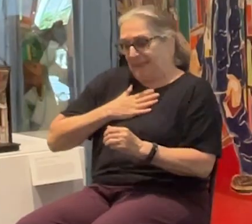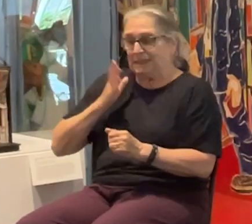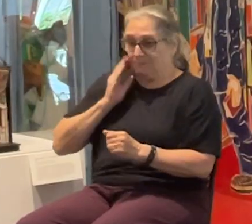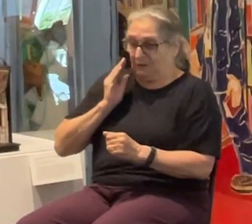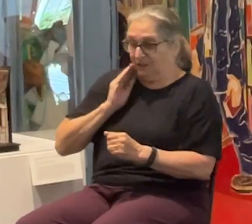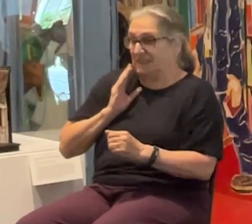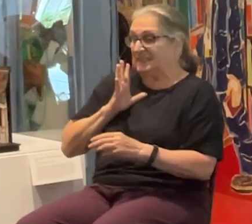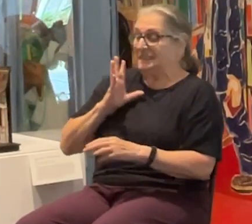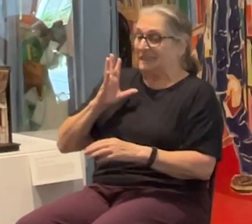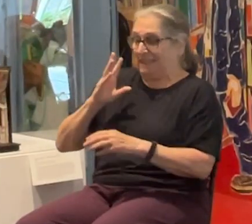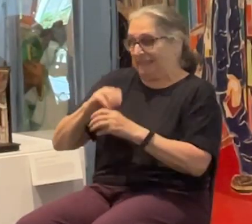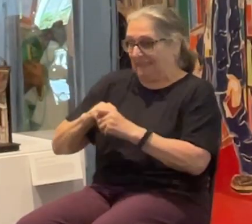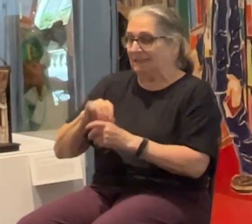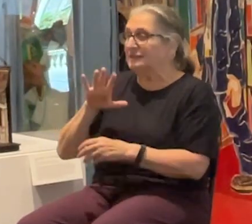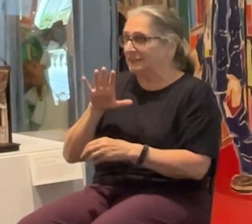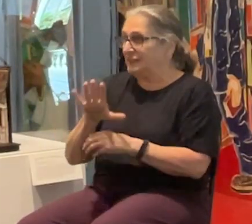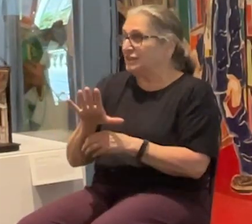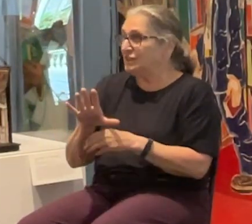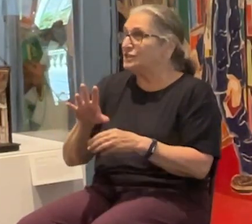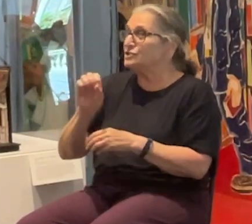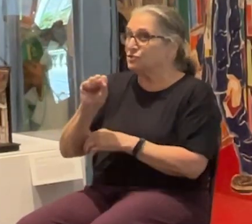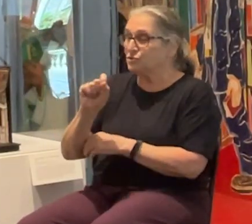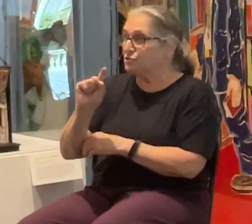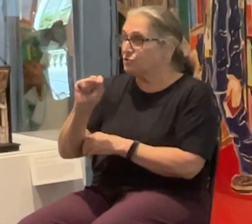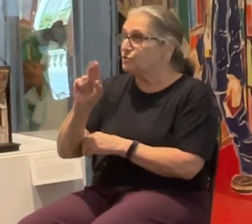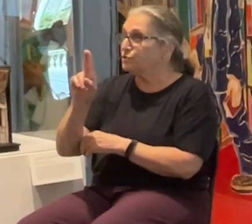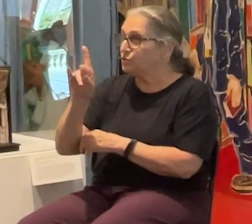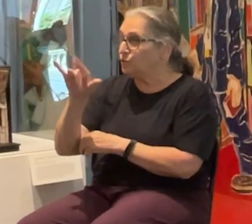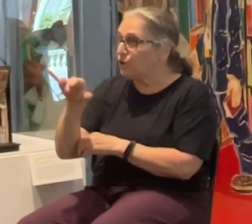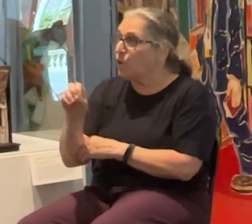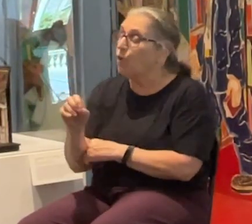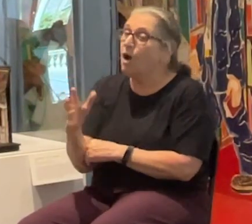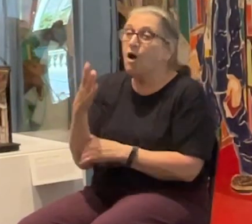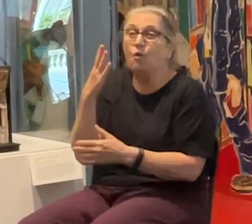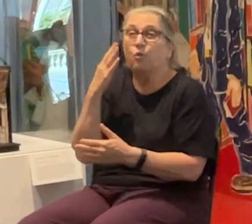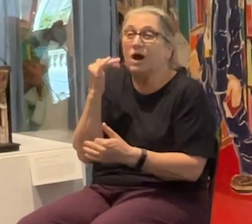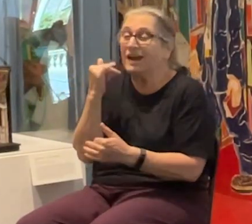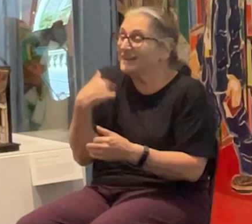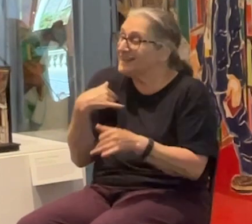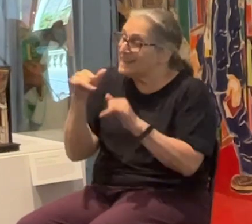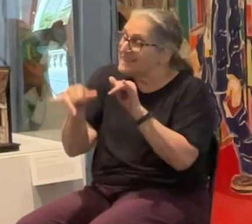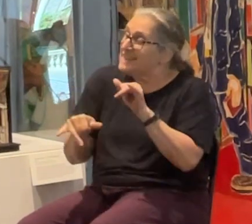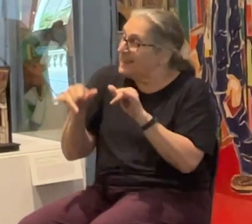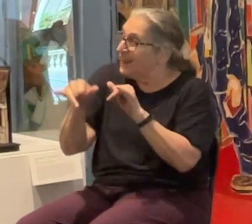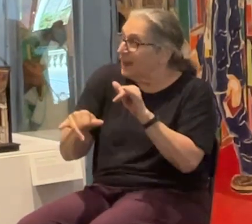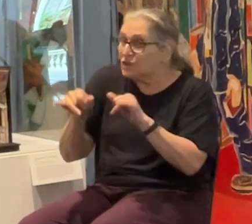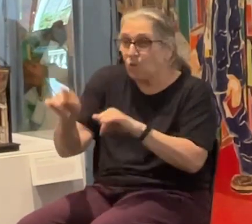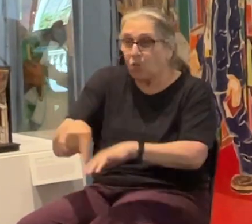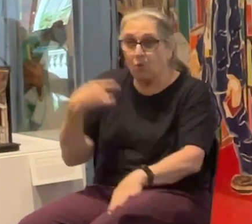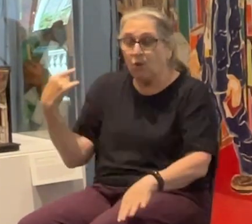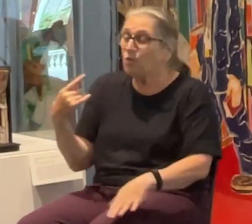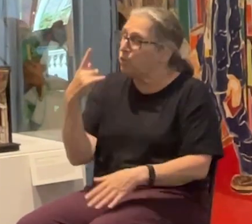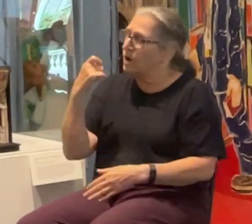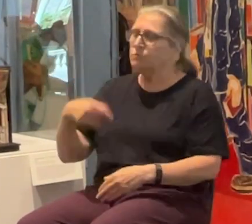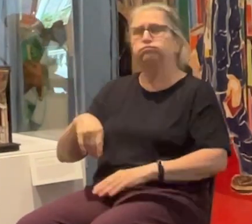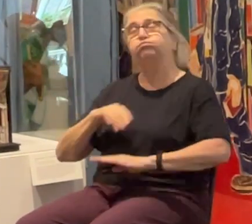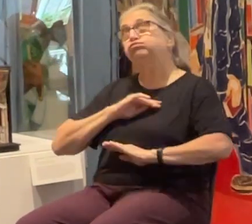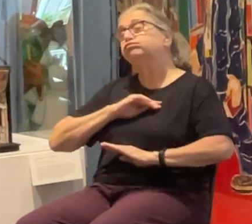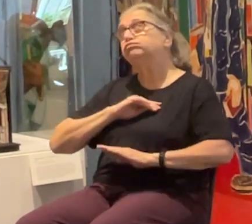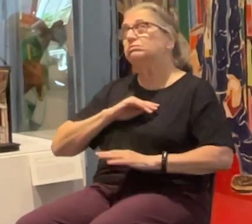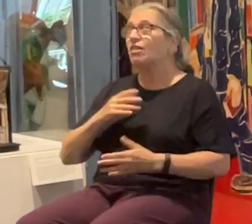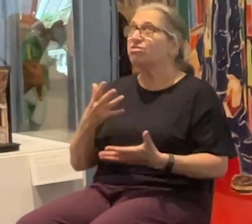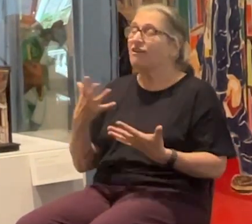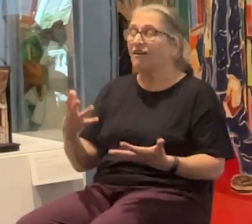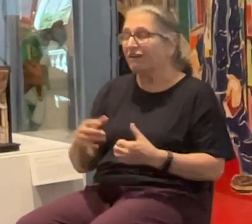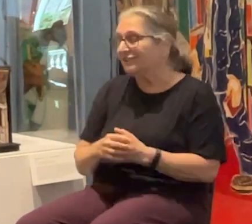his studio, the reason I stayed there that long is because it was incredibly satisfying to do on a few counts. One